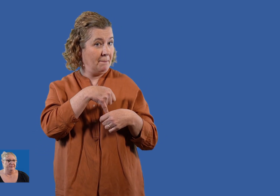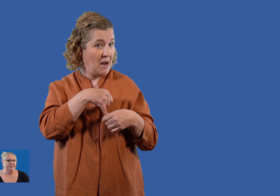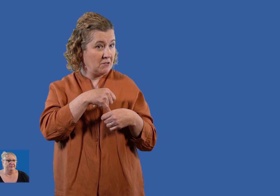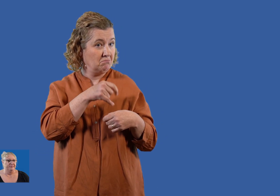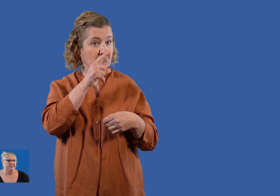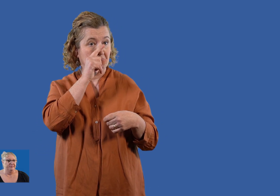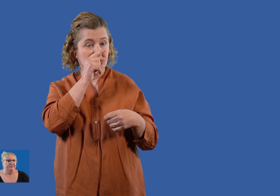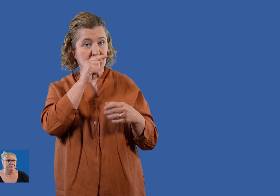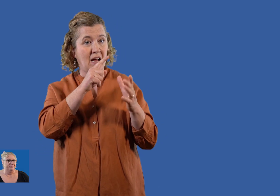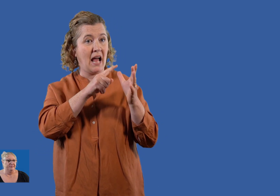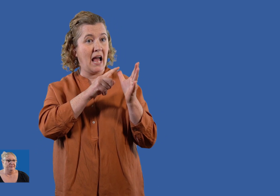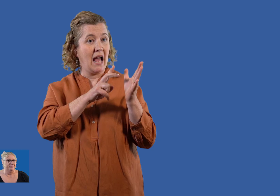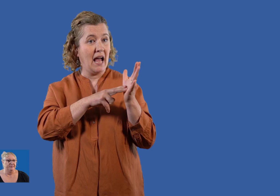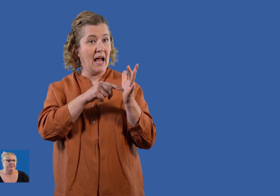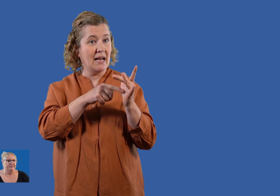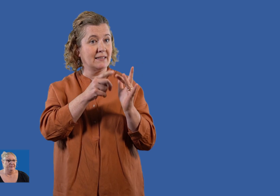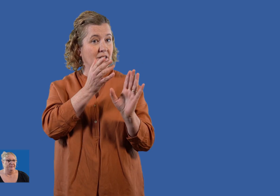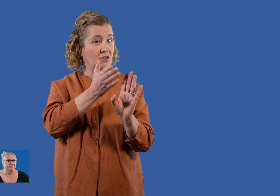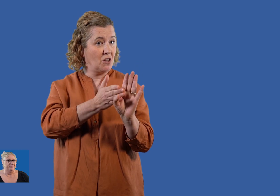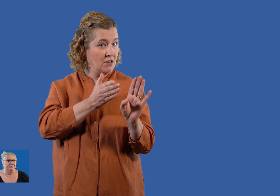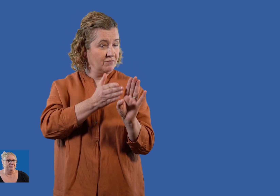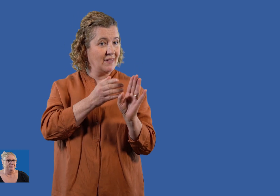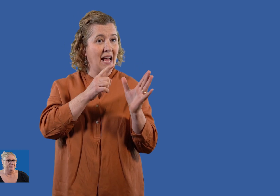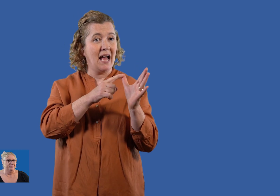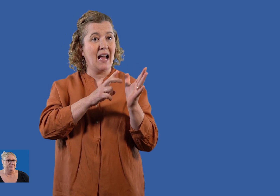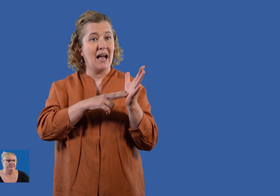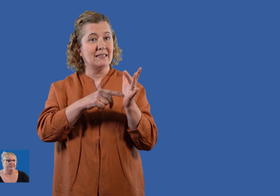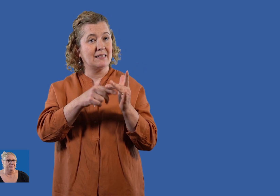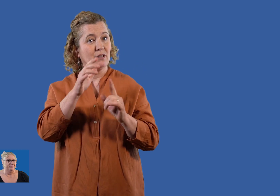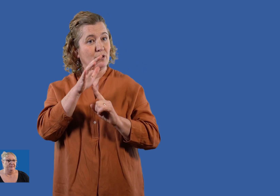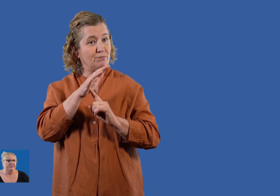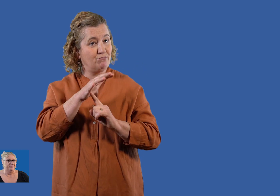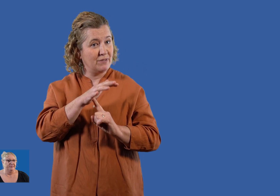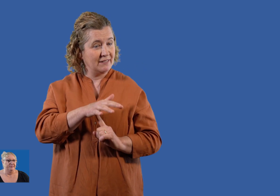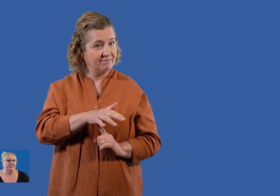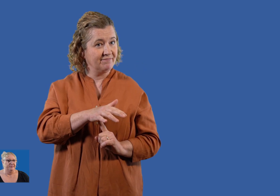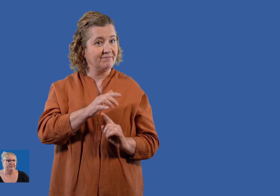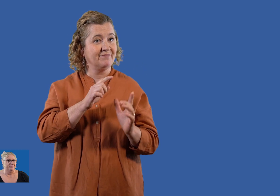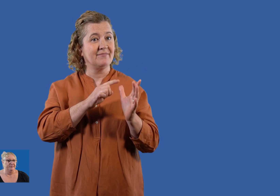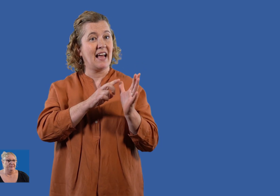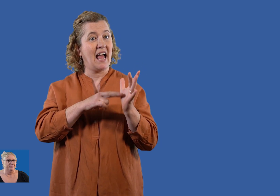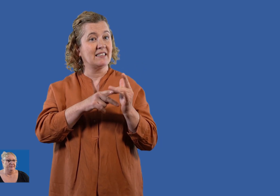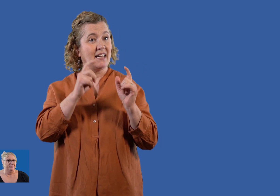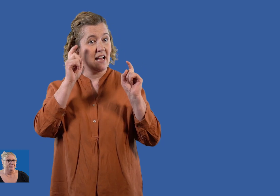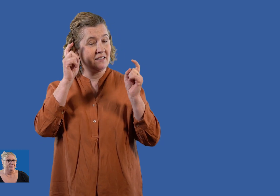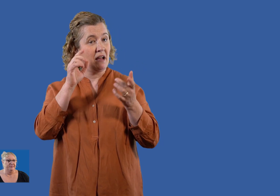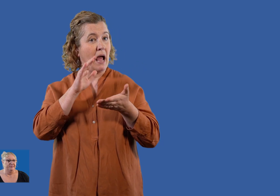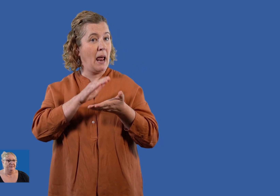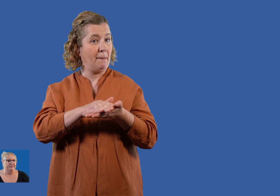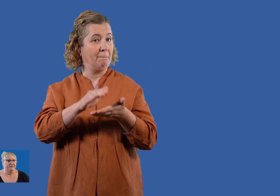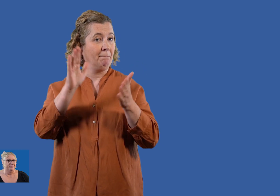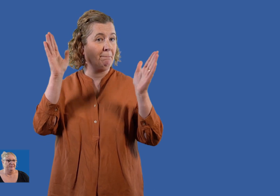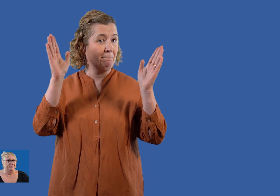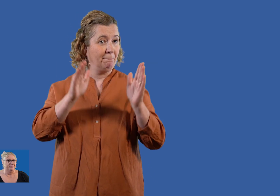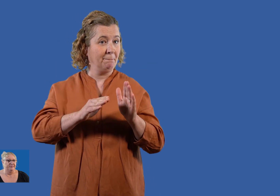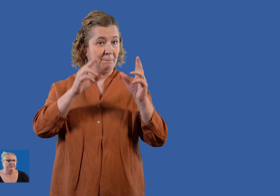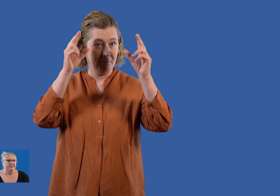help alleviate symptoms. It's antipsychotic medication, antidepressant, and anti-anxiety medication. It decreases the